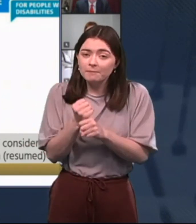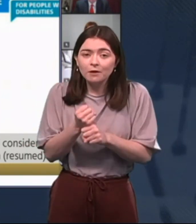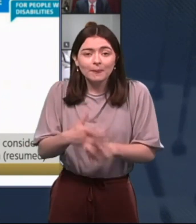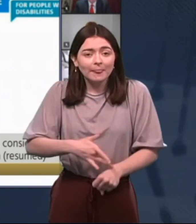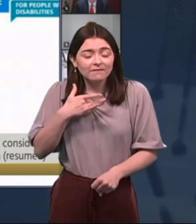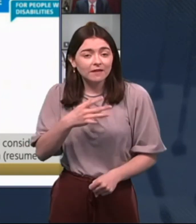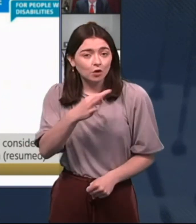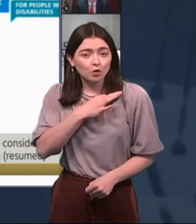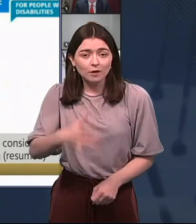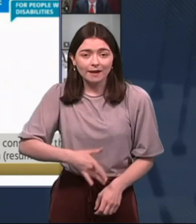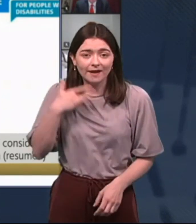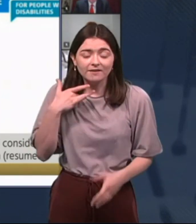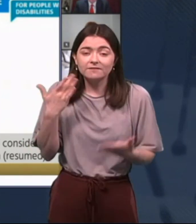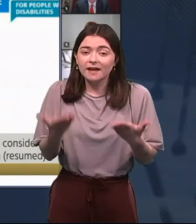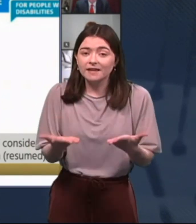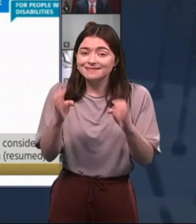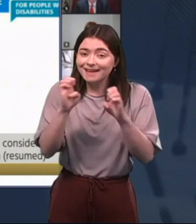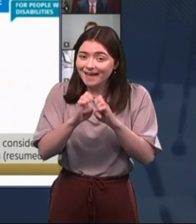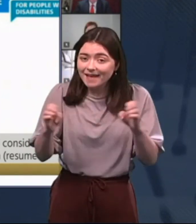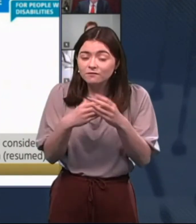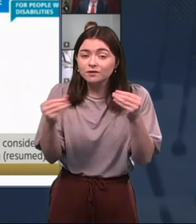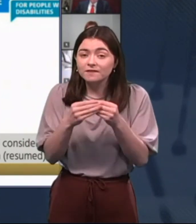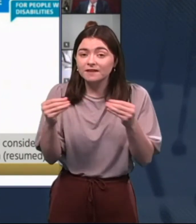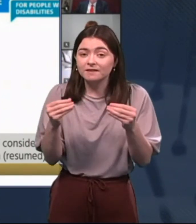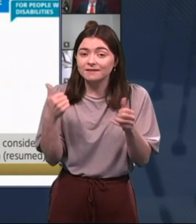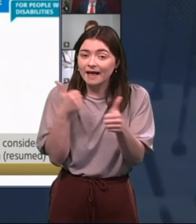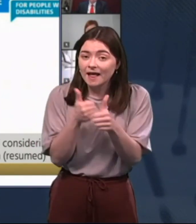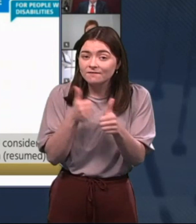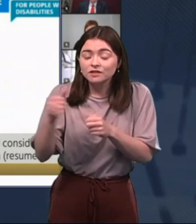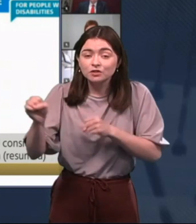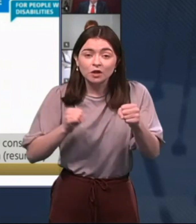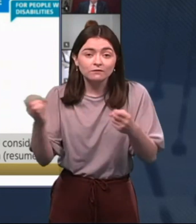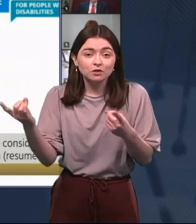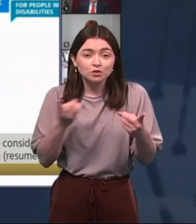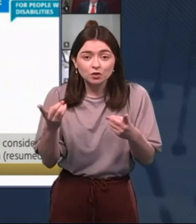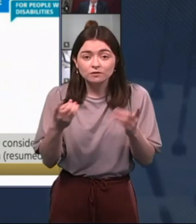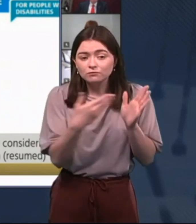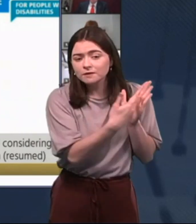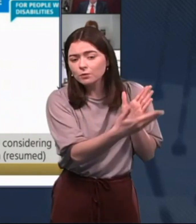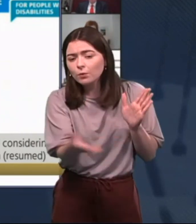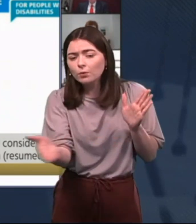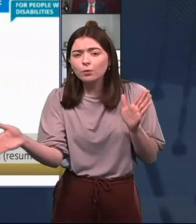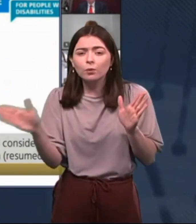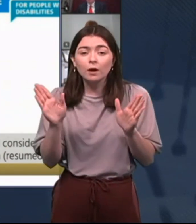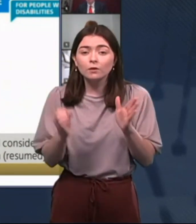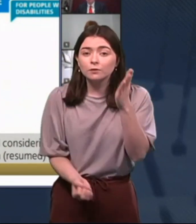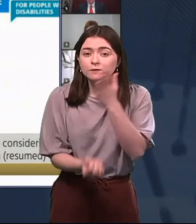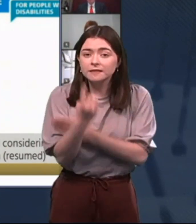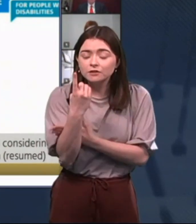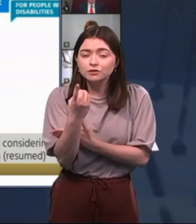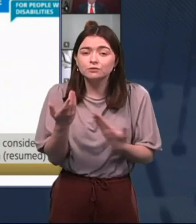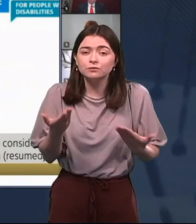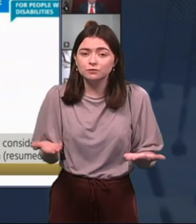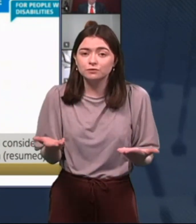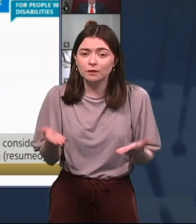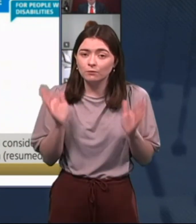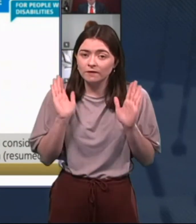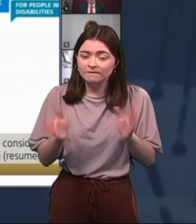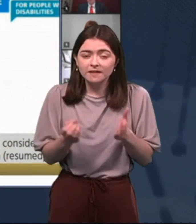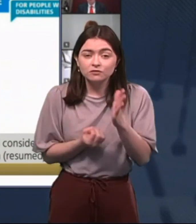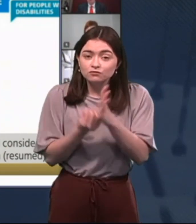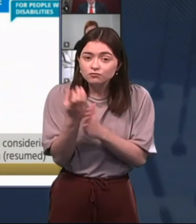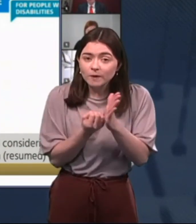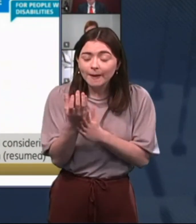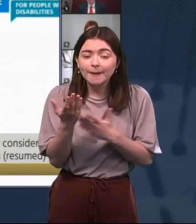life. And I suppose everything that the Advocacy Service does right across all of those issues that we have just